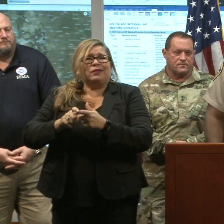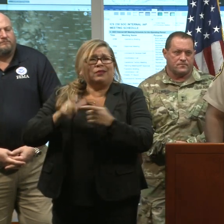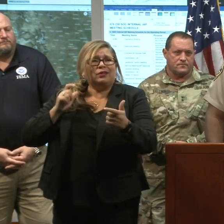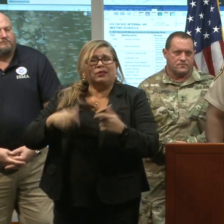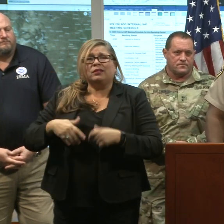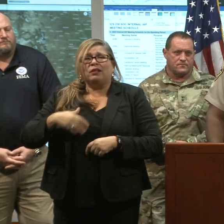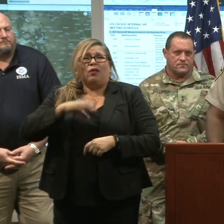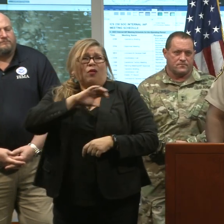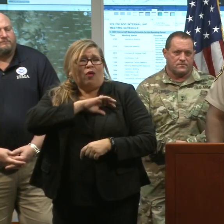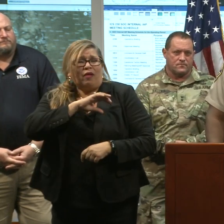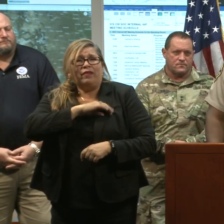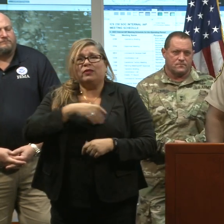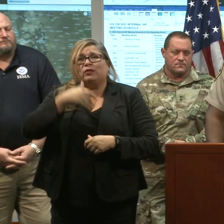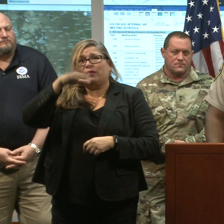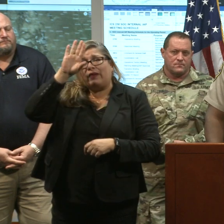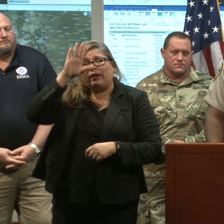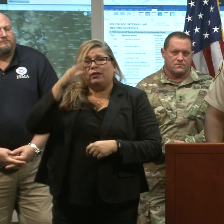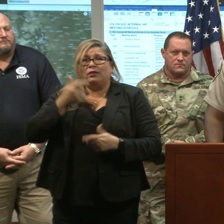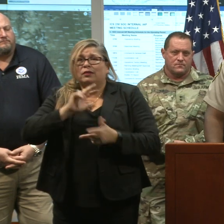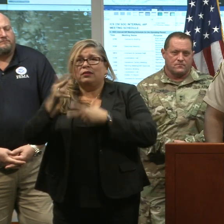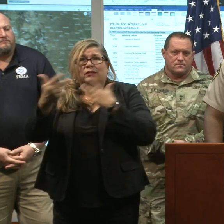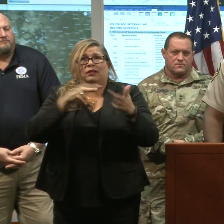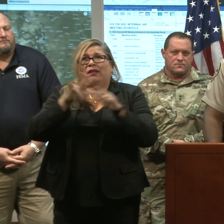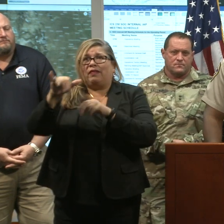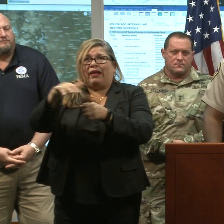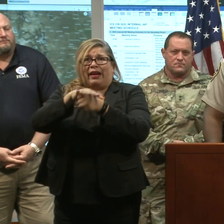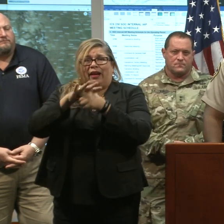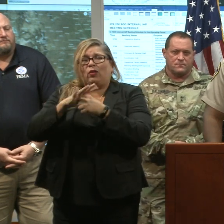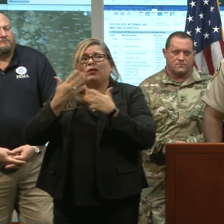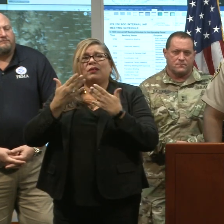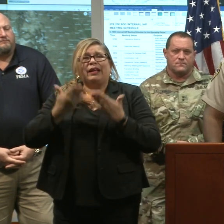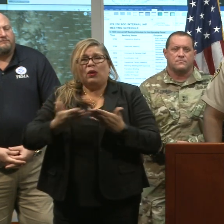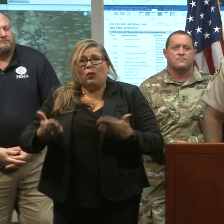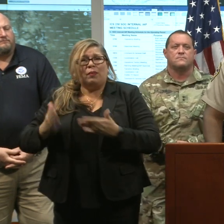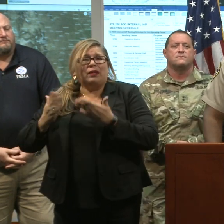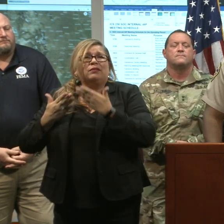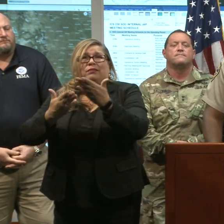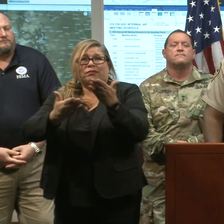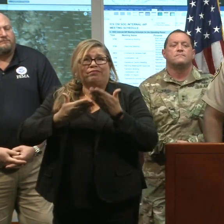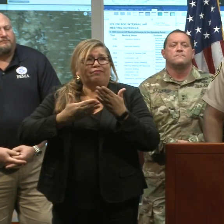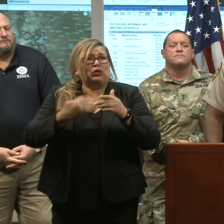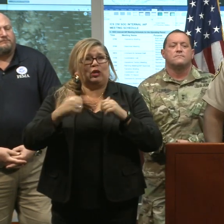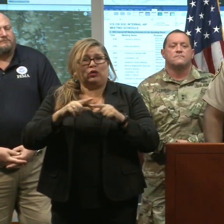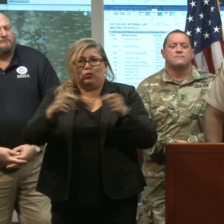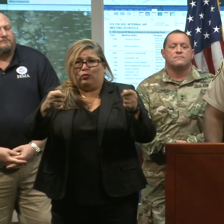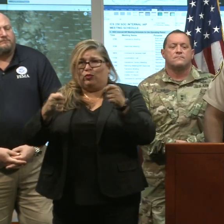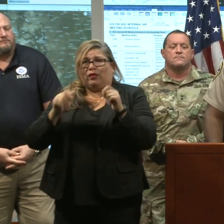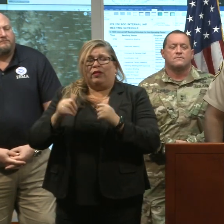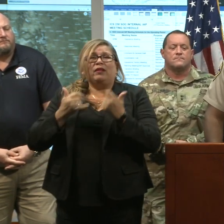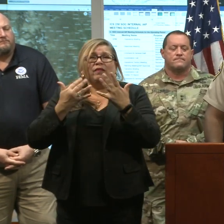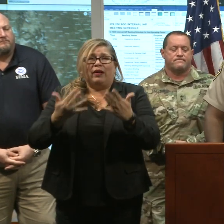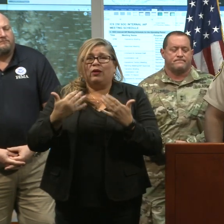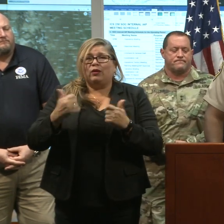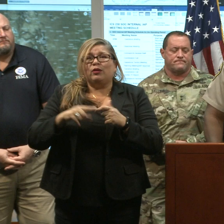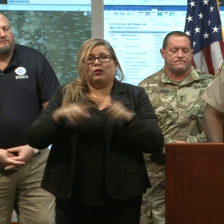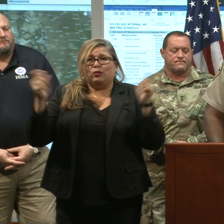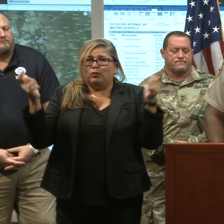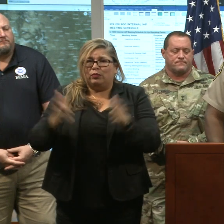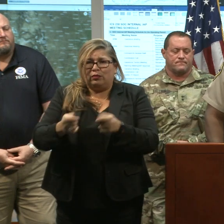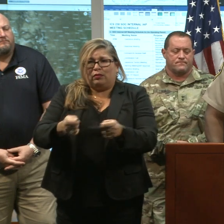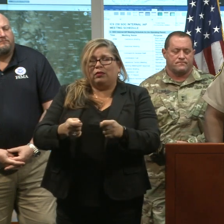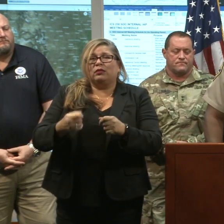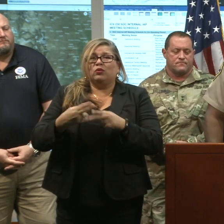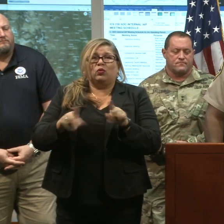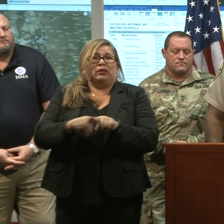department personnel coming in and out of there, those areas, moving a lot of equipment in and out to fight these fires and get them out as soon as possible so we can get